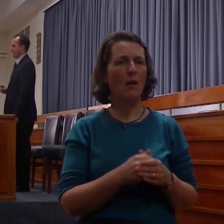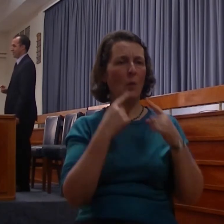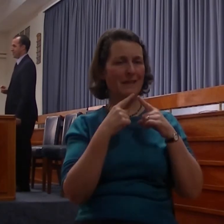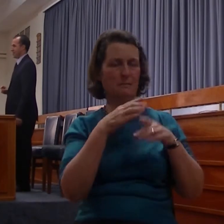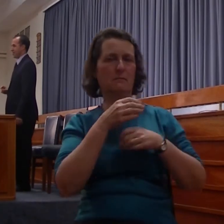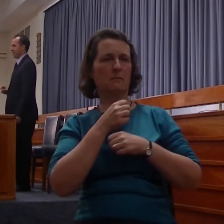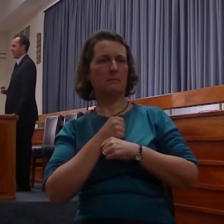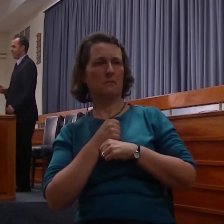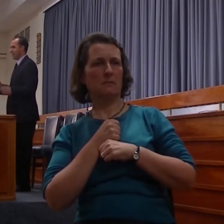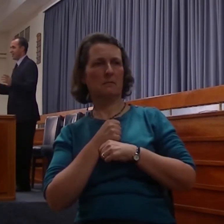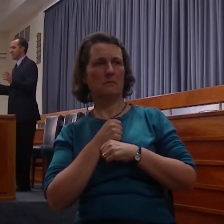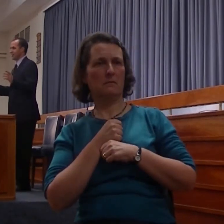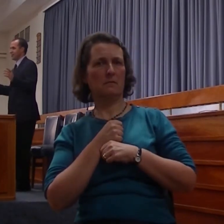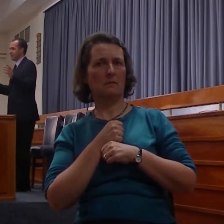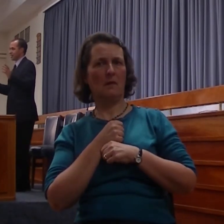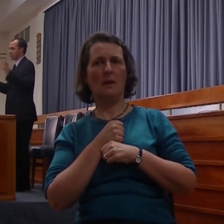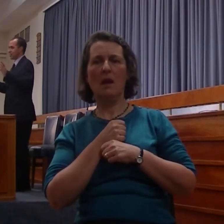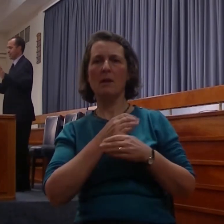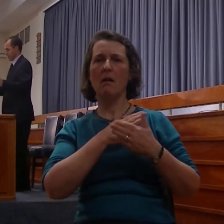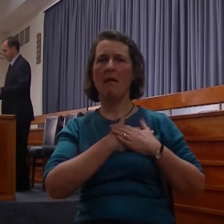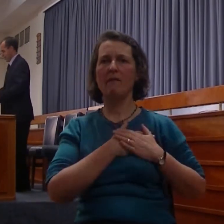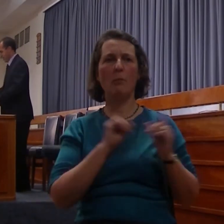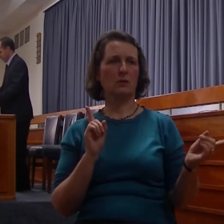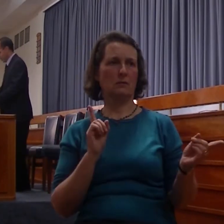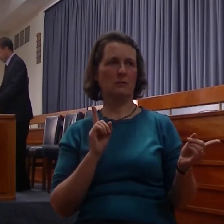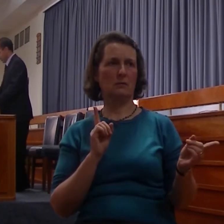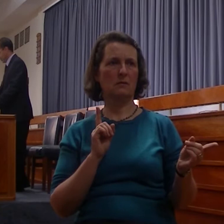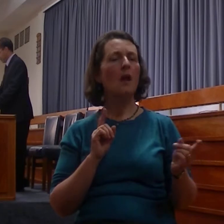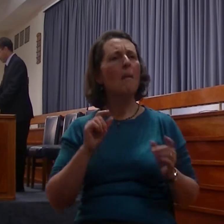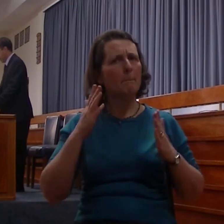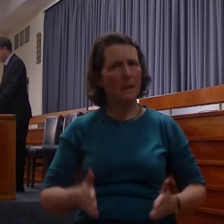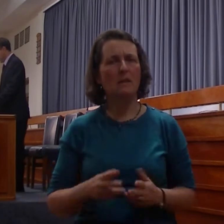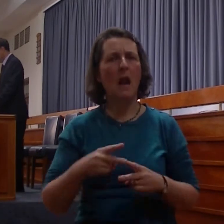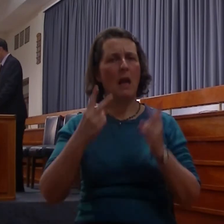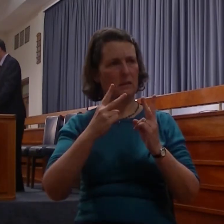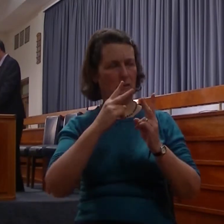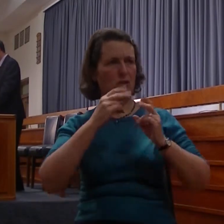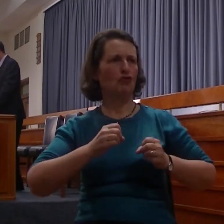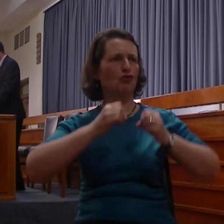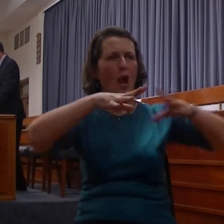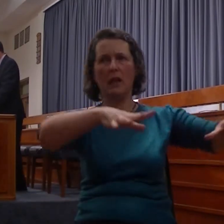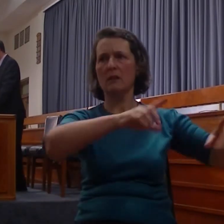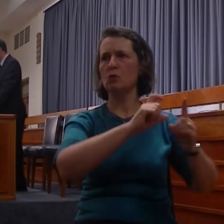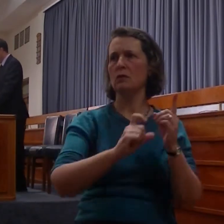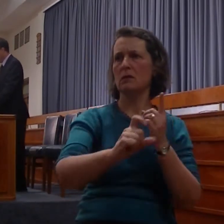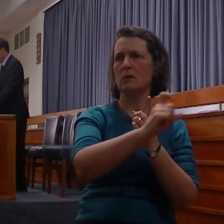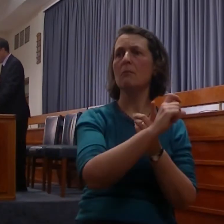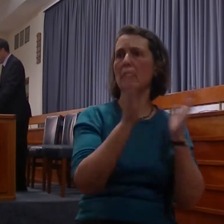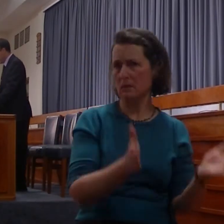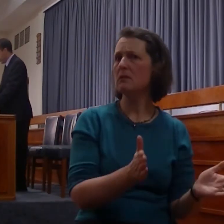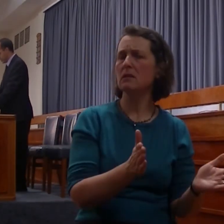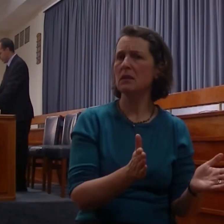love. And not to witness is the opposite. A light